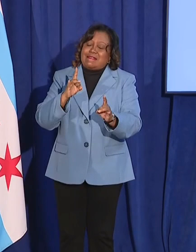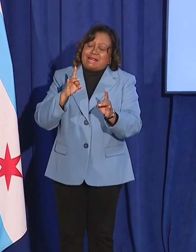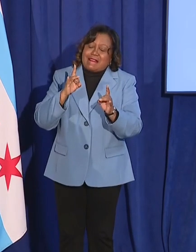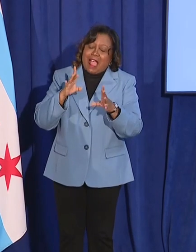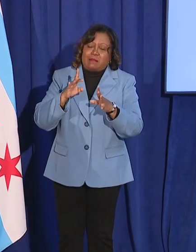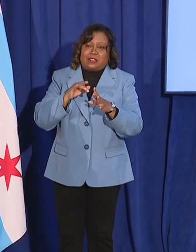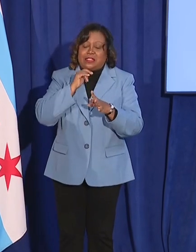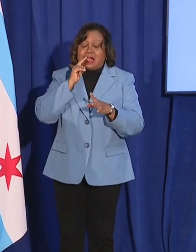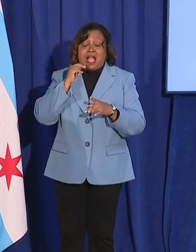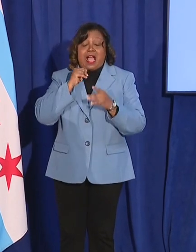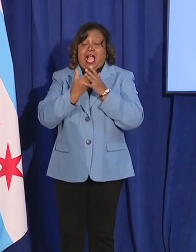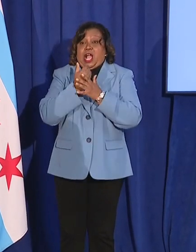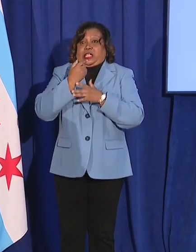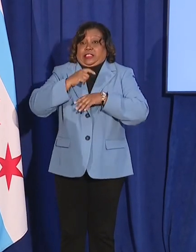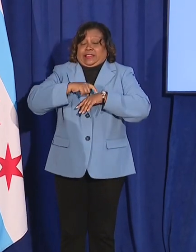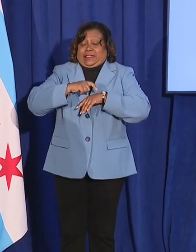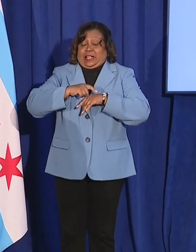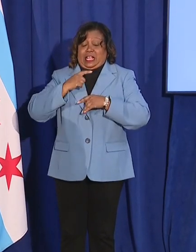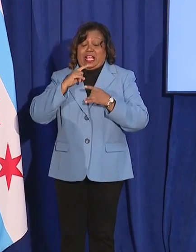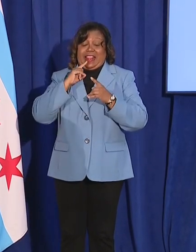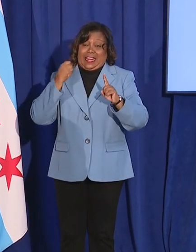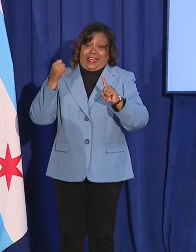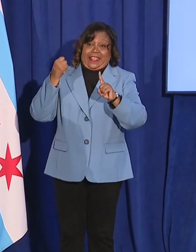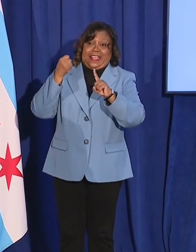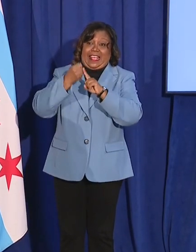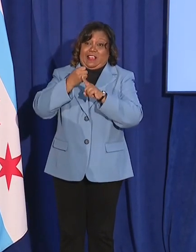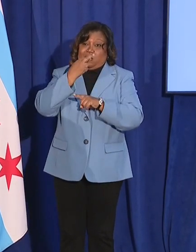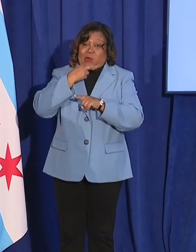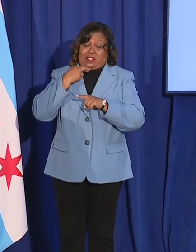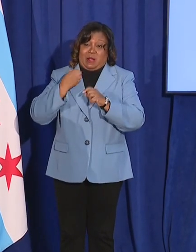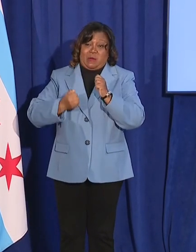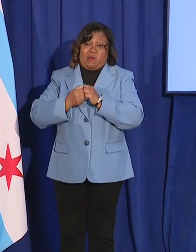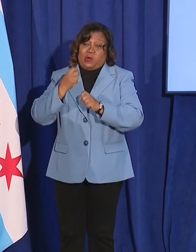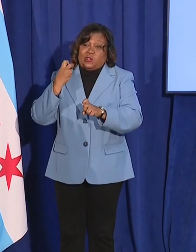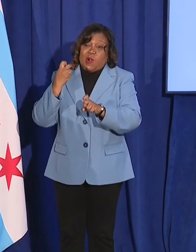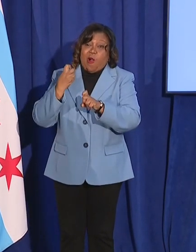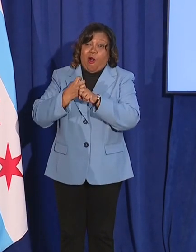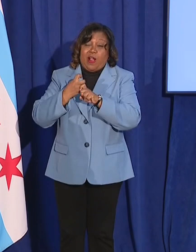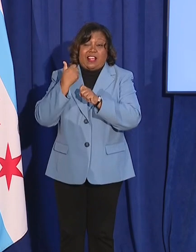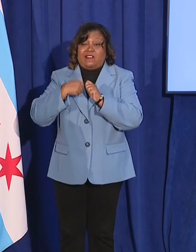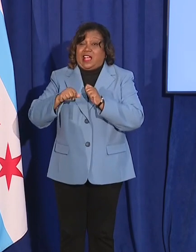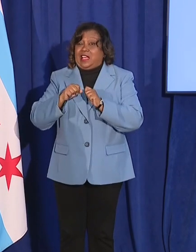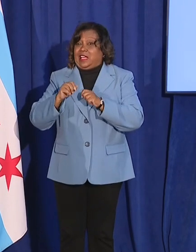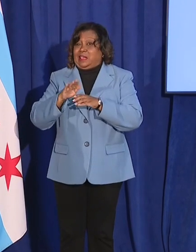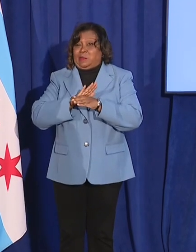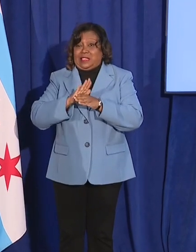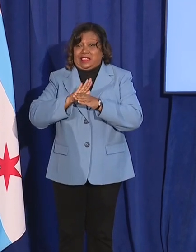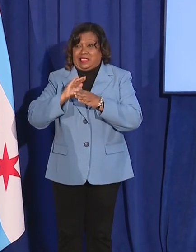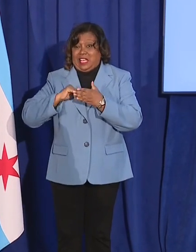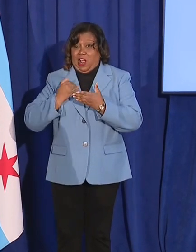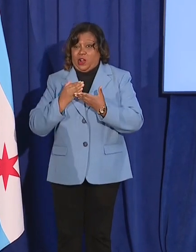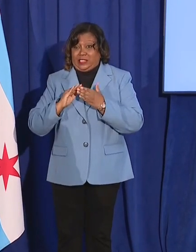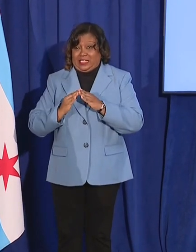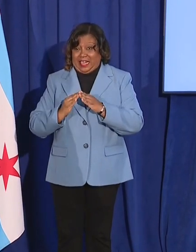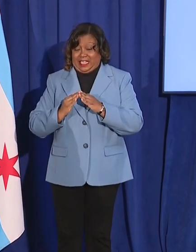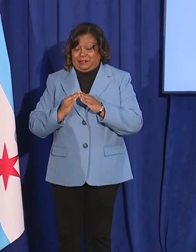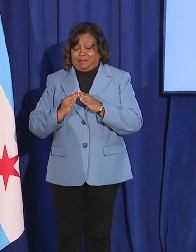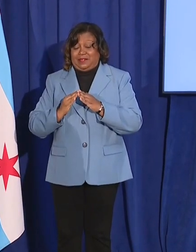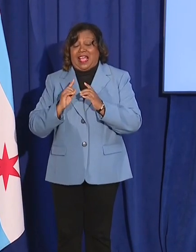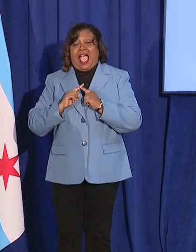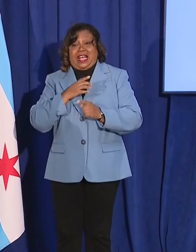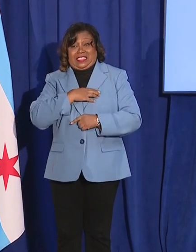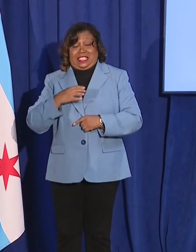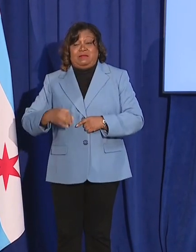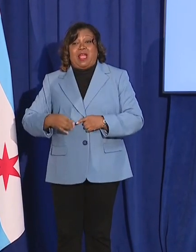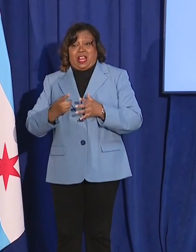absolutely unprecedented crisis that has hit them probably the most hard of any industry in our city. Now, as mayor,